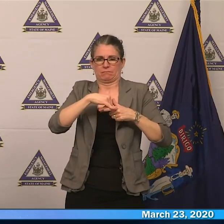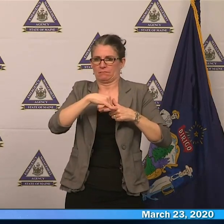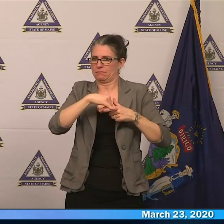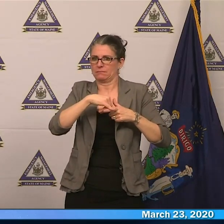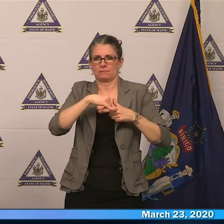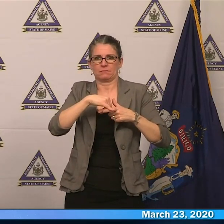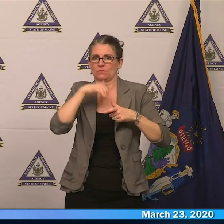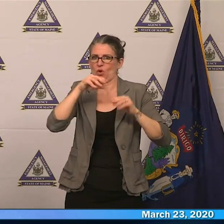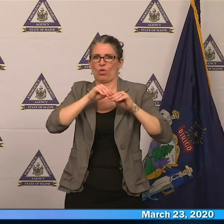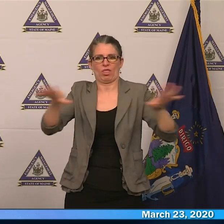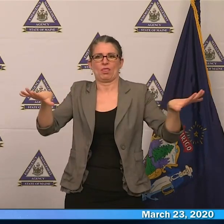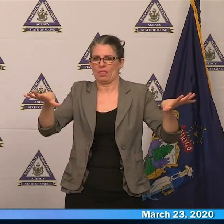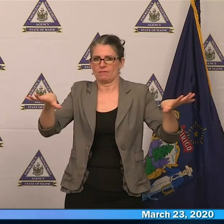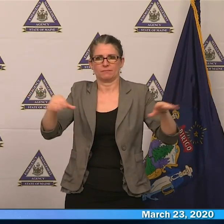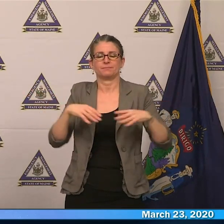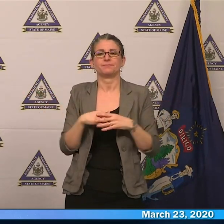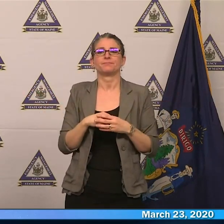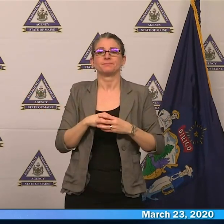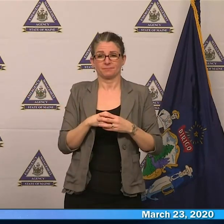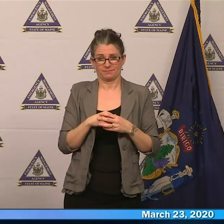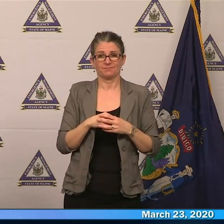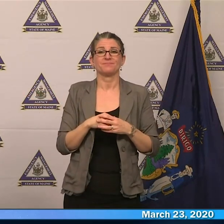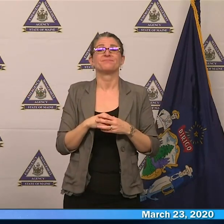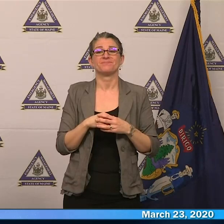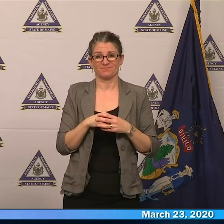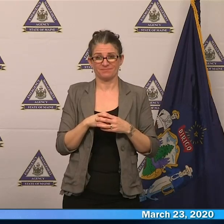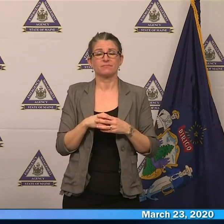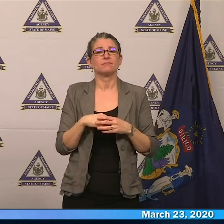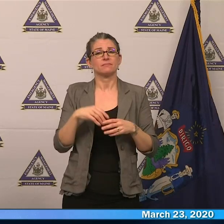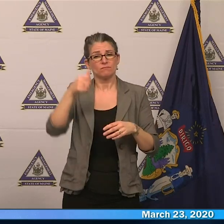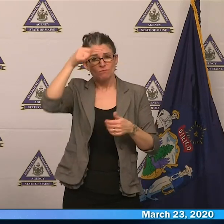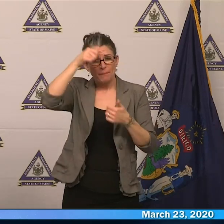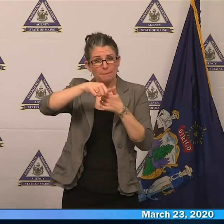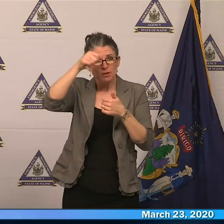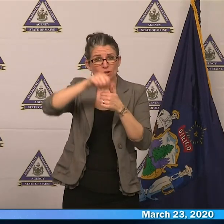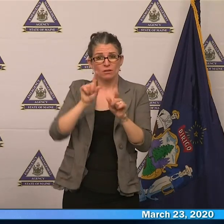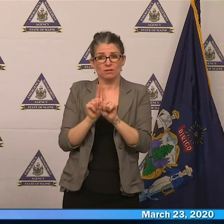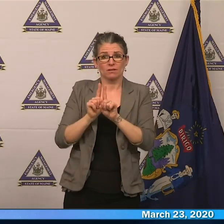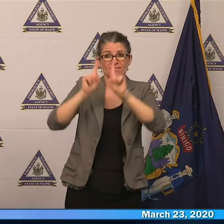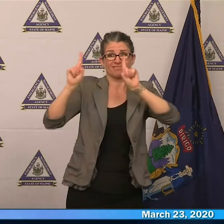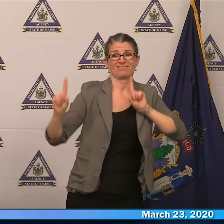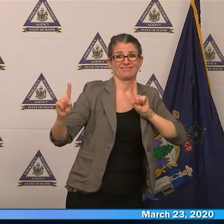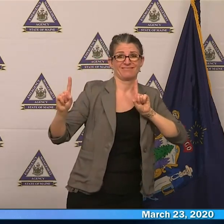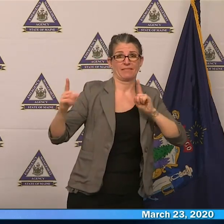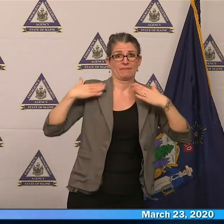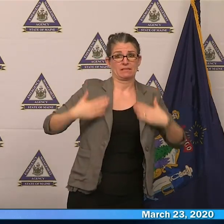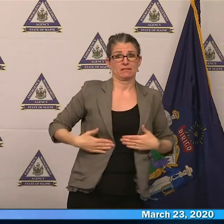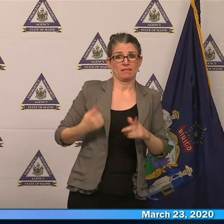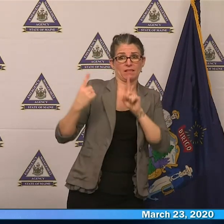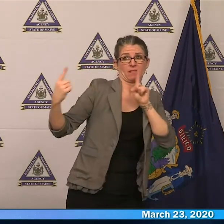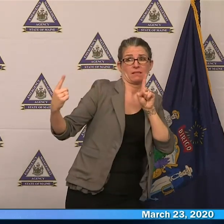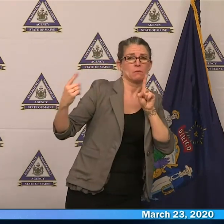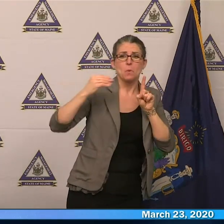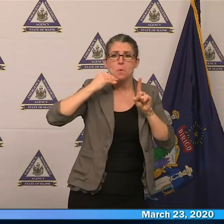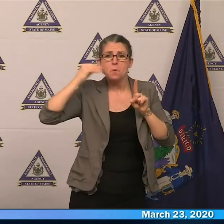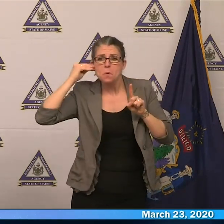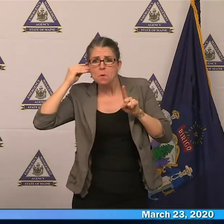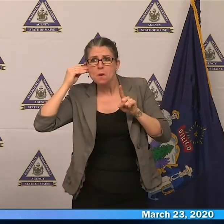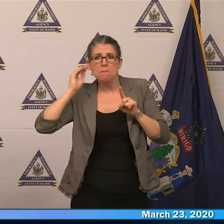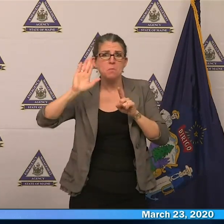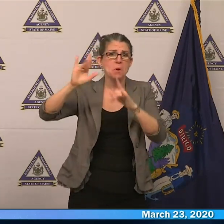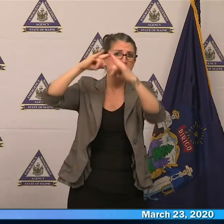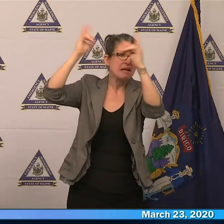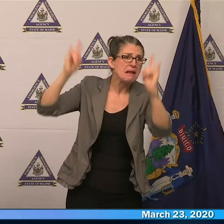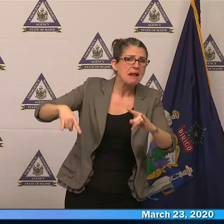that physical distancing, regardless of whether you're at home or elsewhere. And so I would urge everyone who's coming back